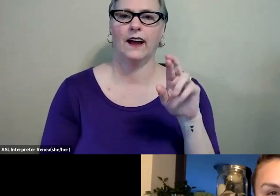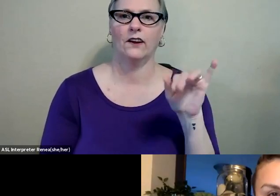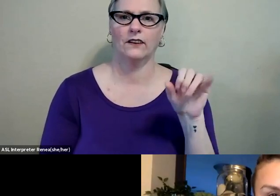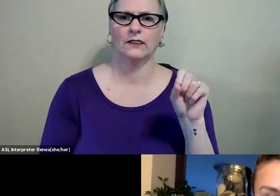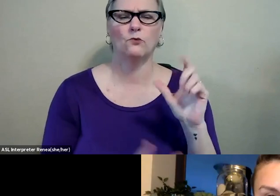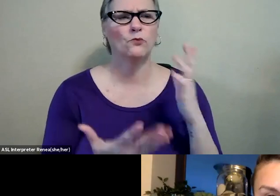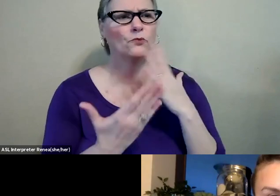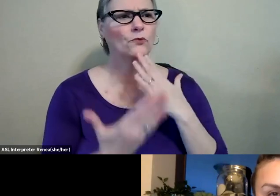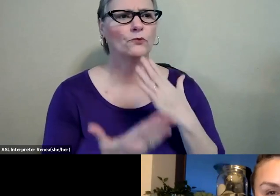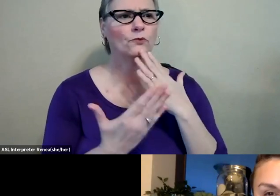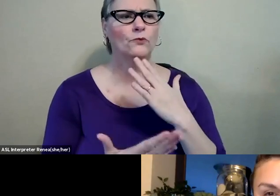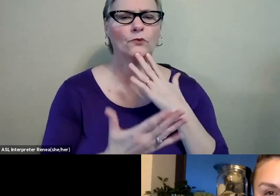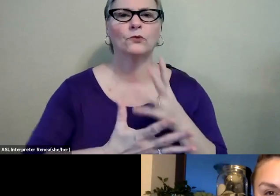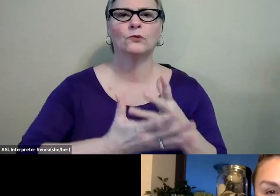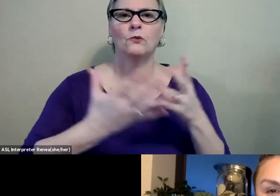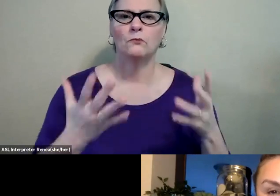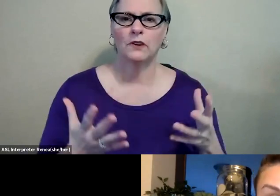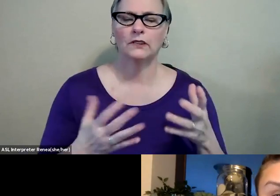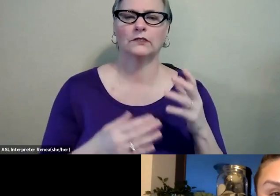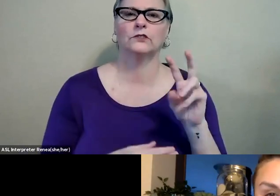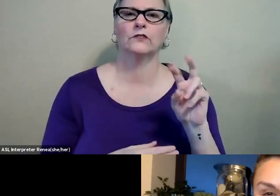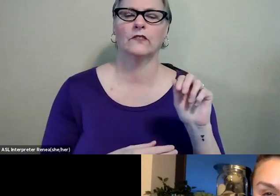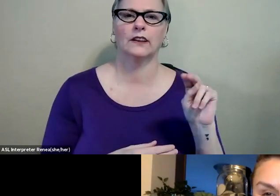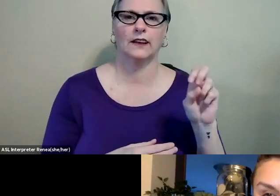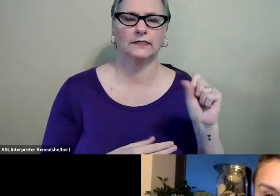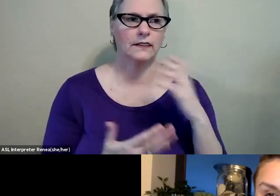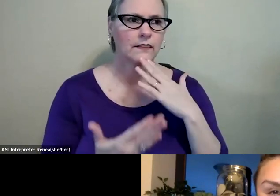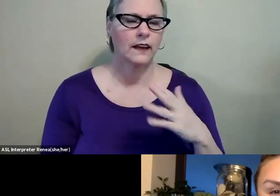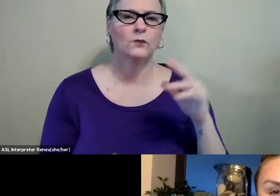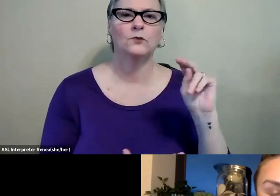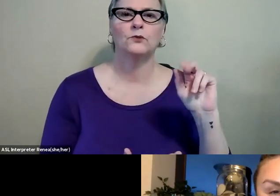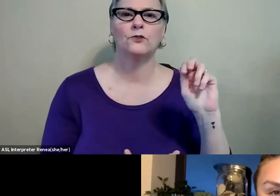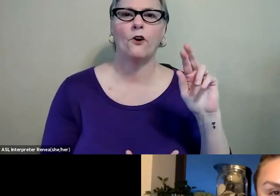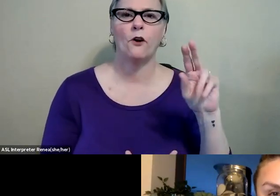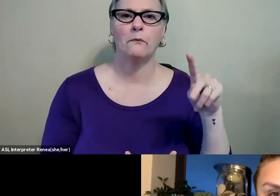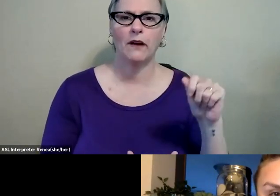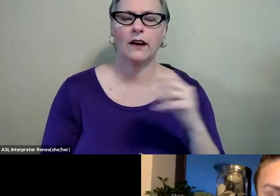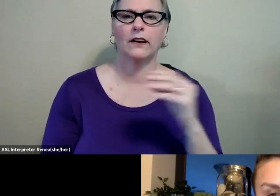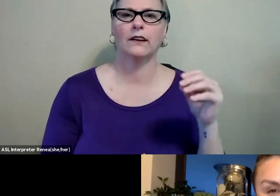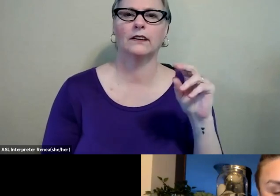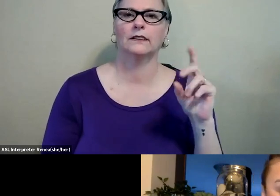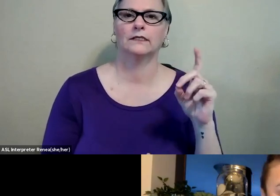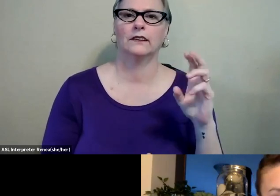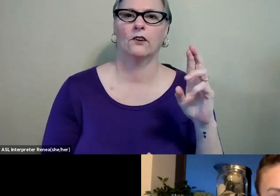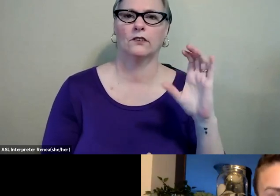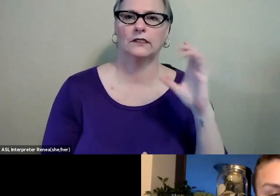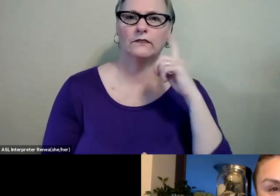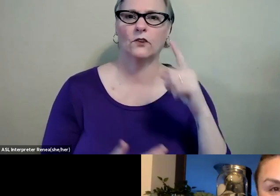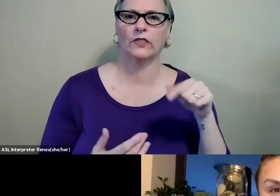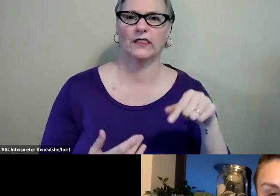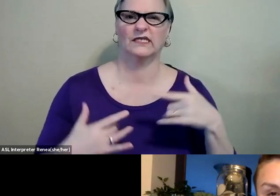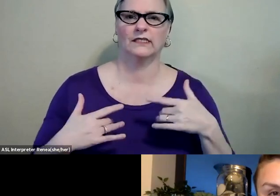vanessa and huge thanks to narpa and drc uh for making this event possible today